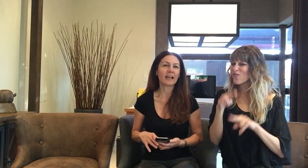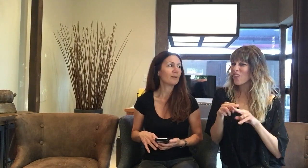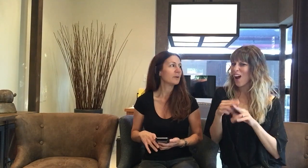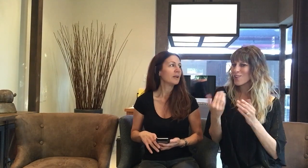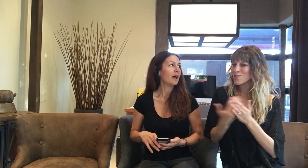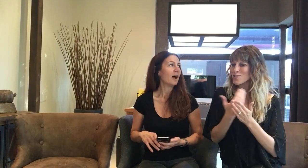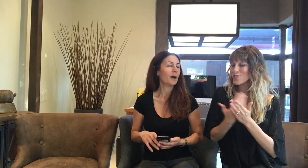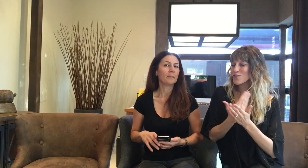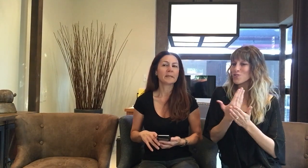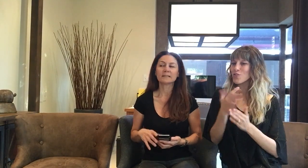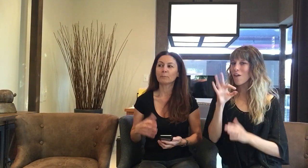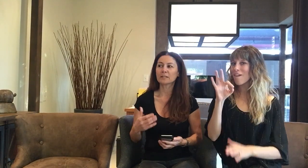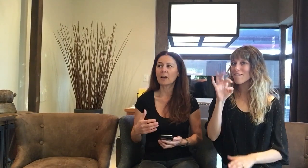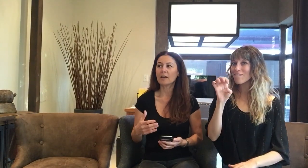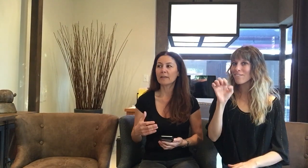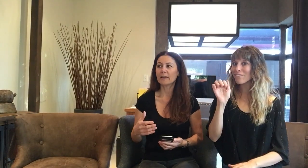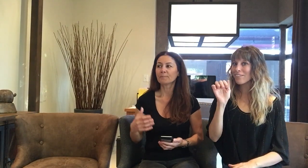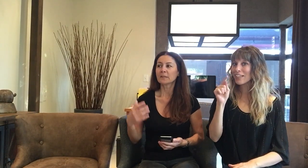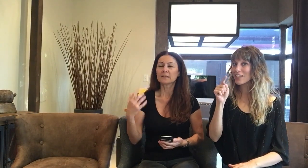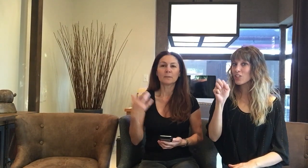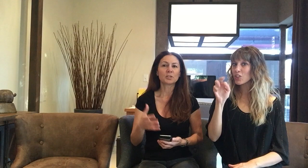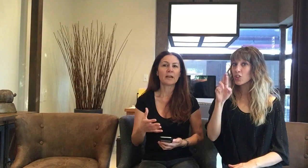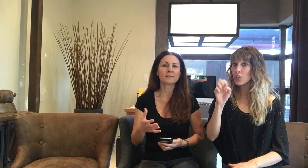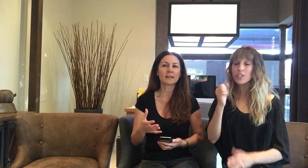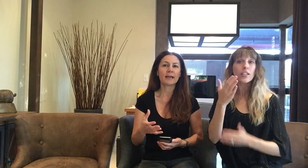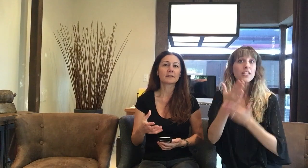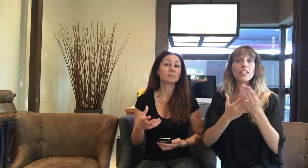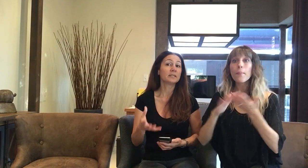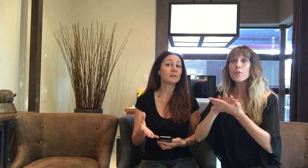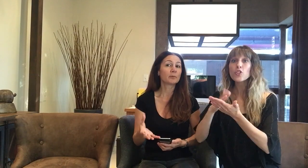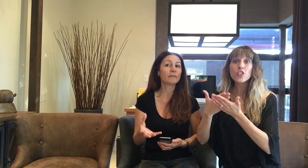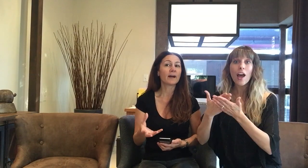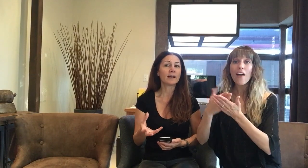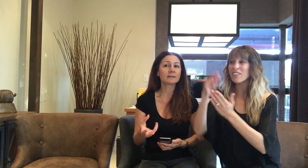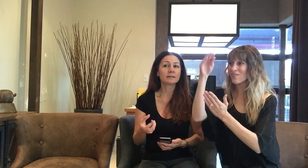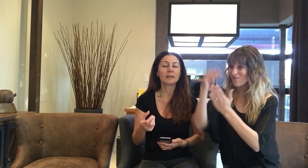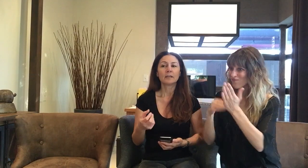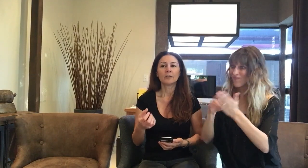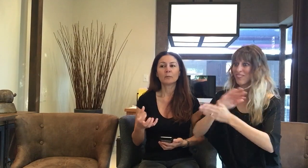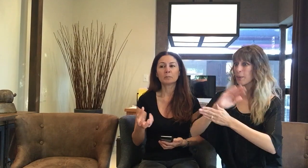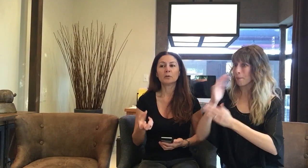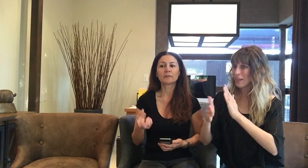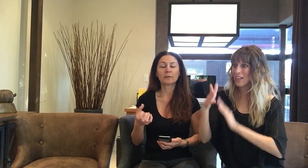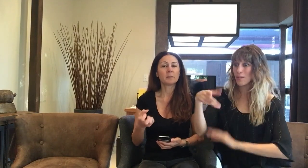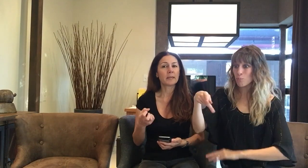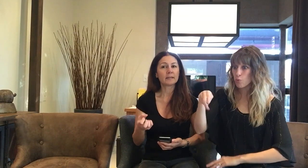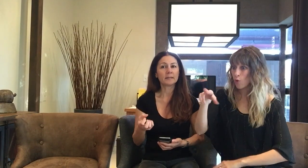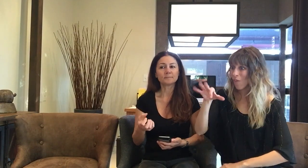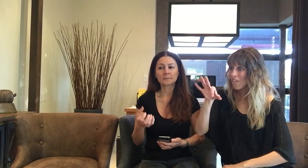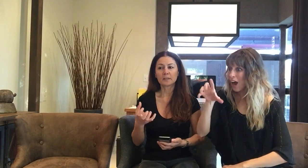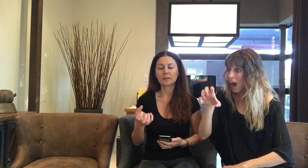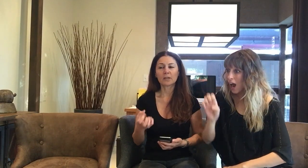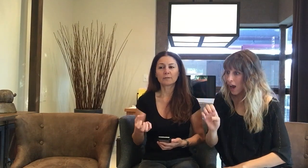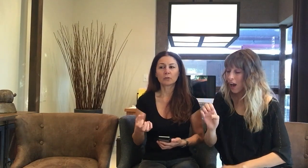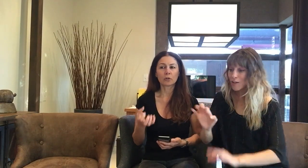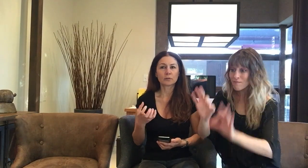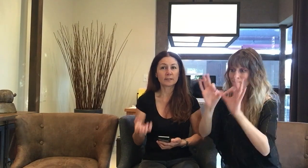app because we saw that some chefs had completed profiles, you know, that we pulled from the beta, the chefs who chose to